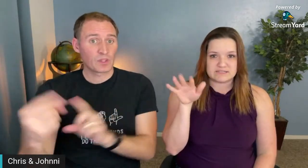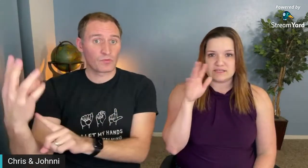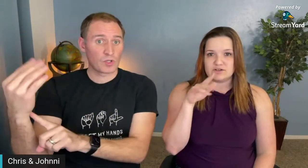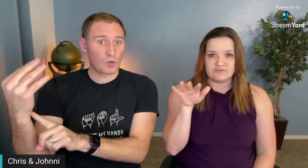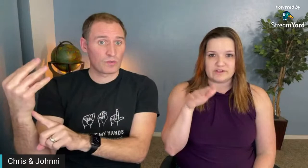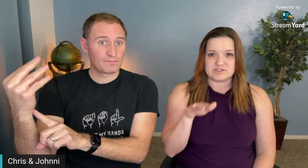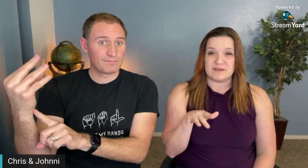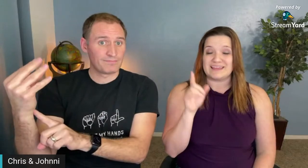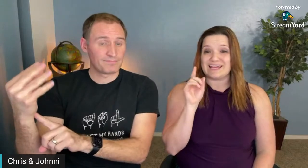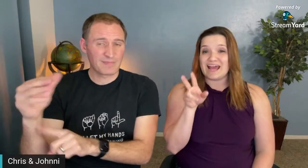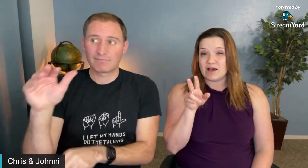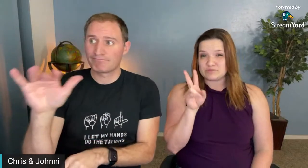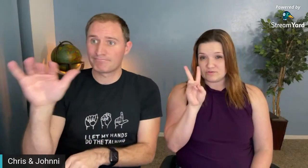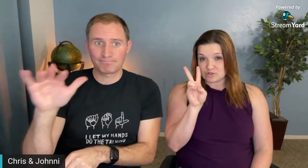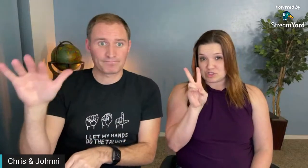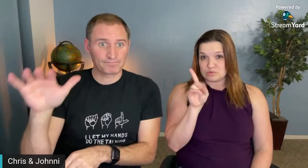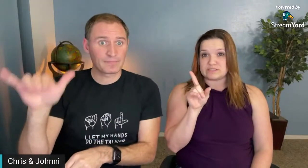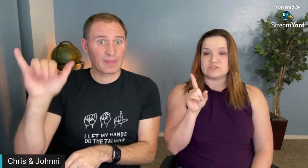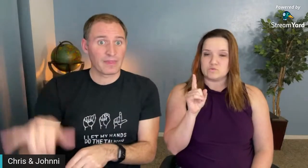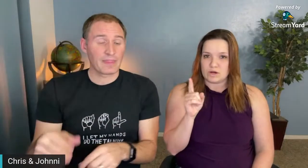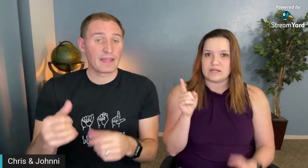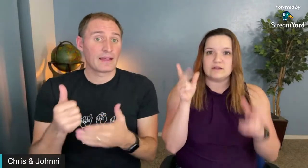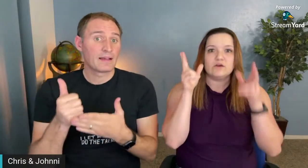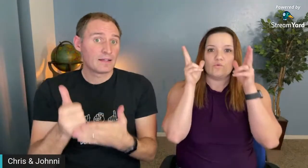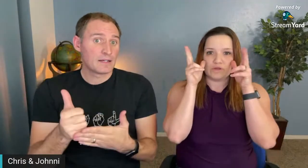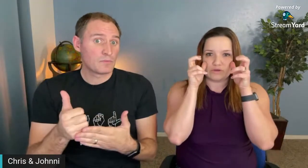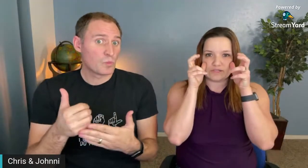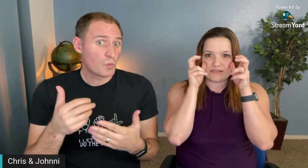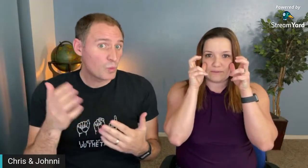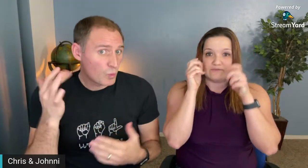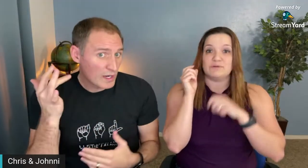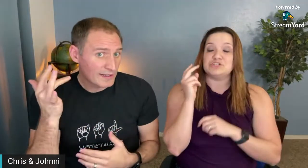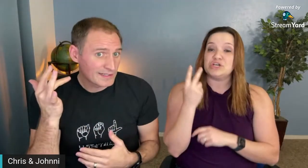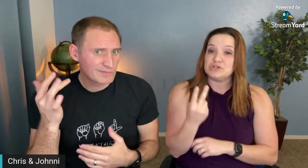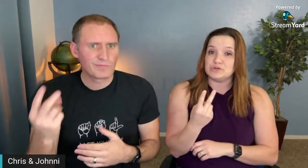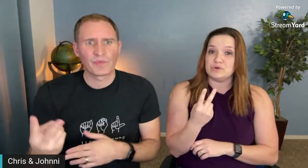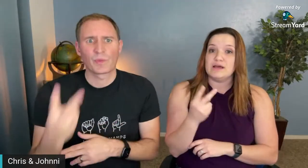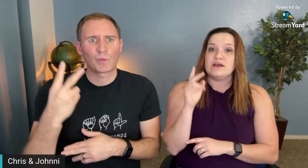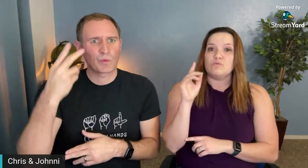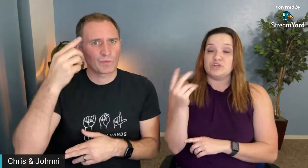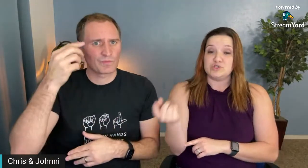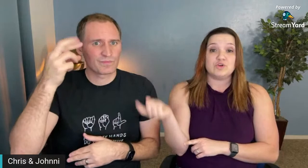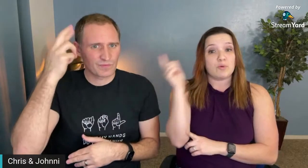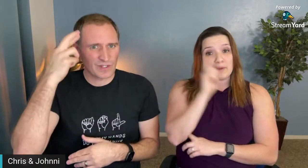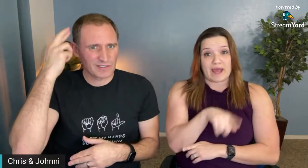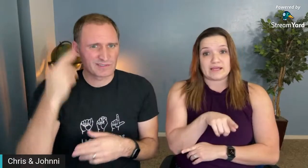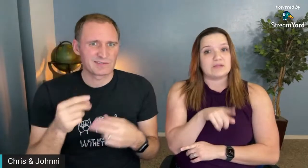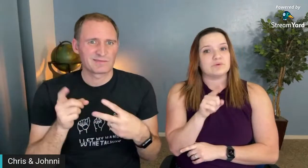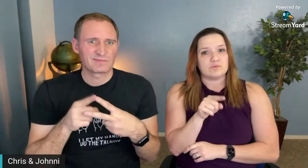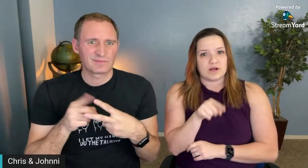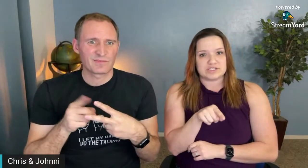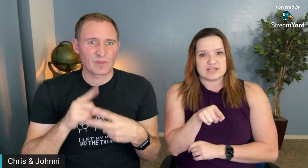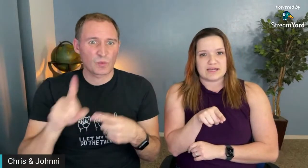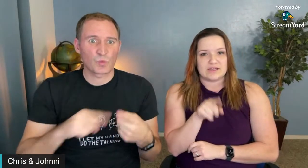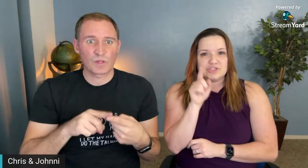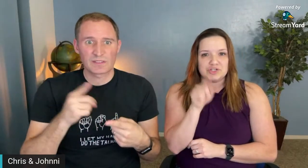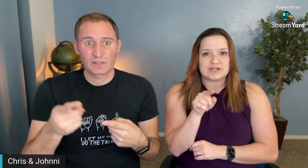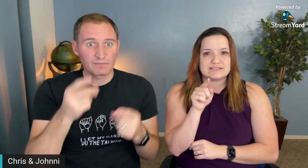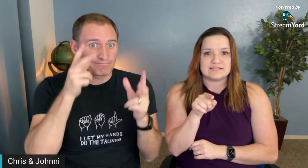practicing, finger spelling. That helps you for two reasons. One, with your receptive, but two, when you go back and rewatch that, you're going to see